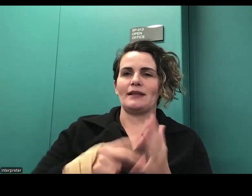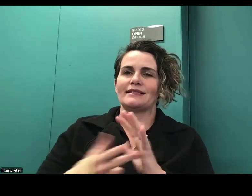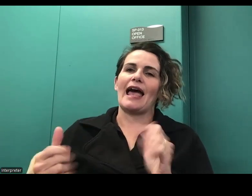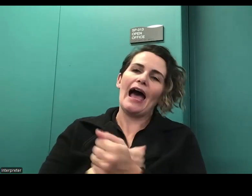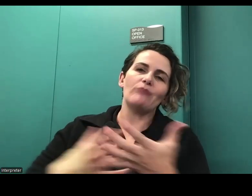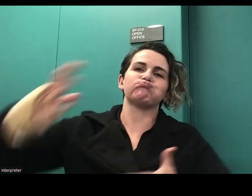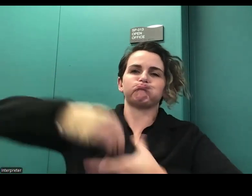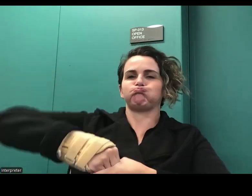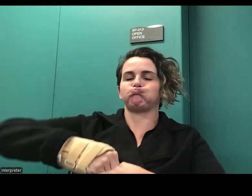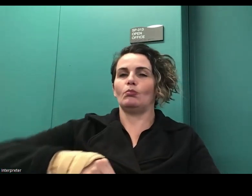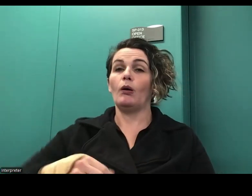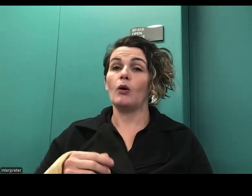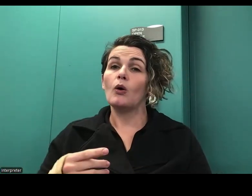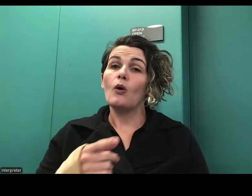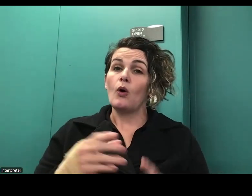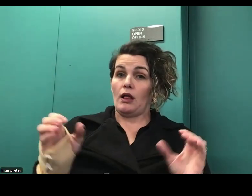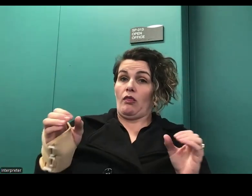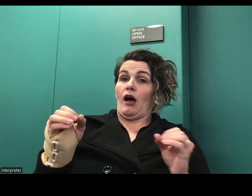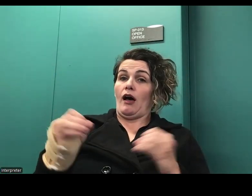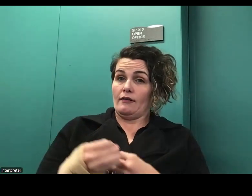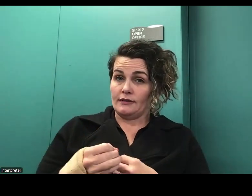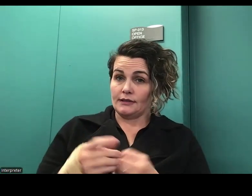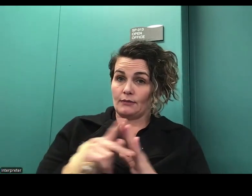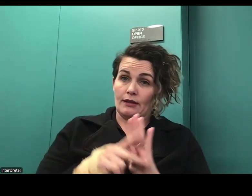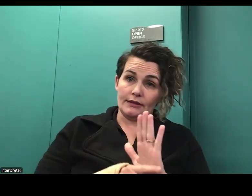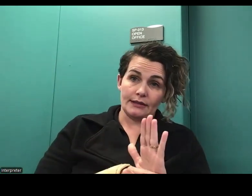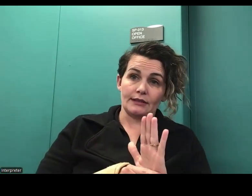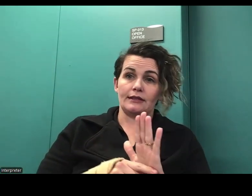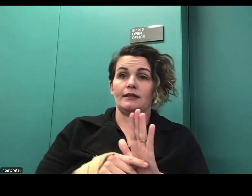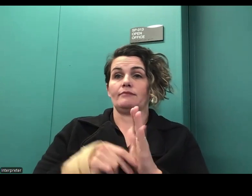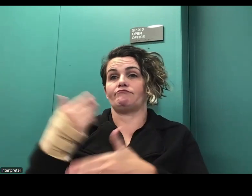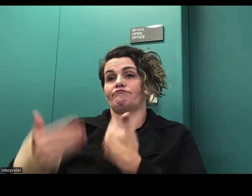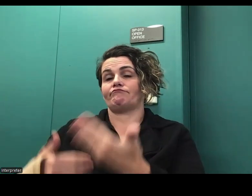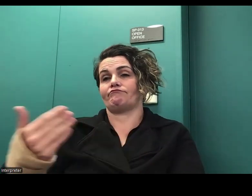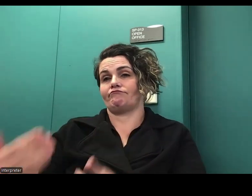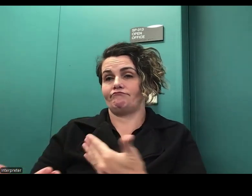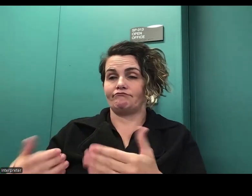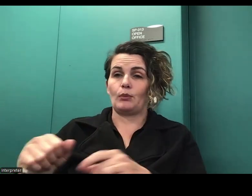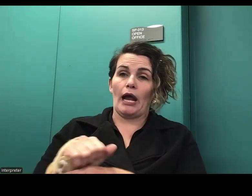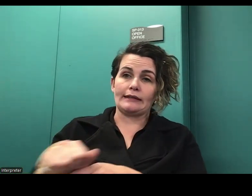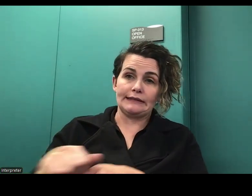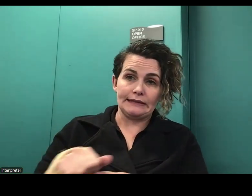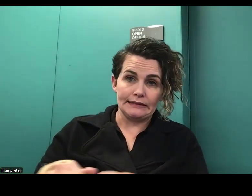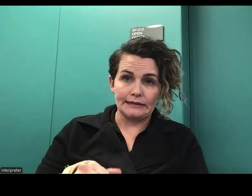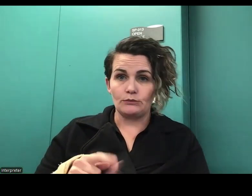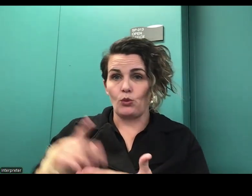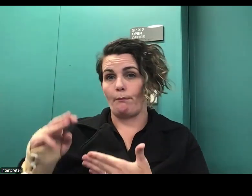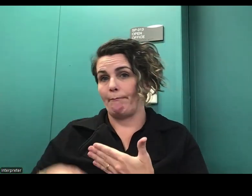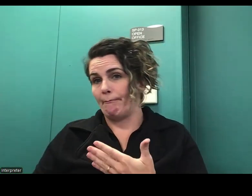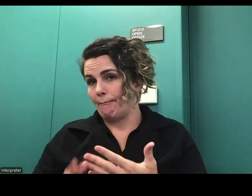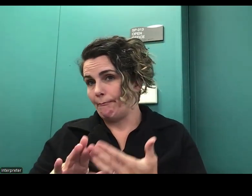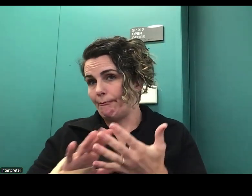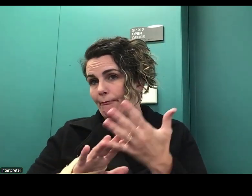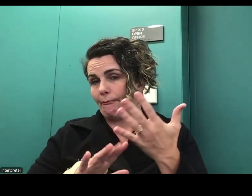the office, policy, procedure, practice, program, blah, blah, blah, blah, blah. And